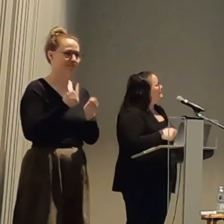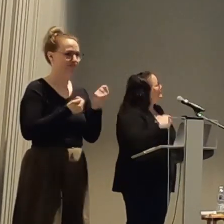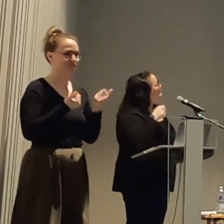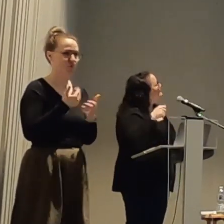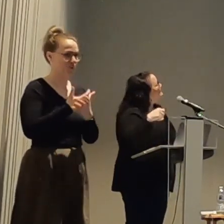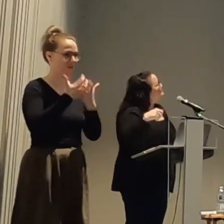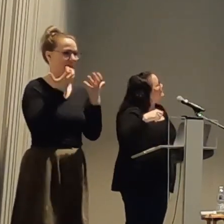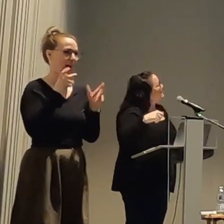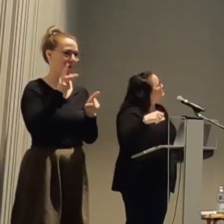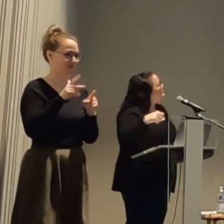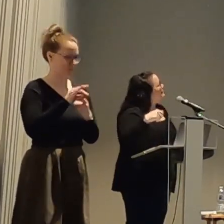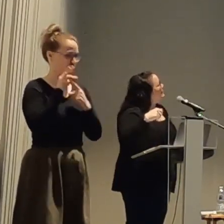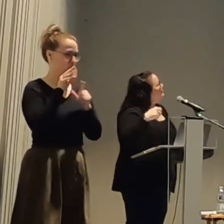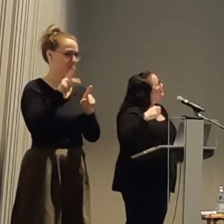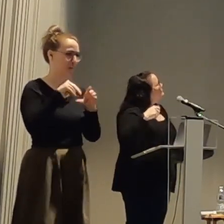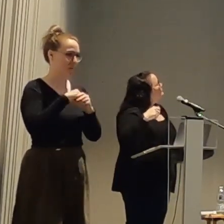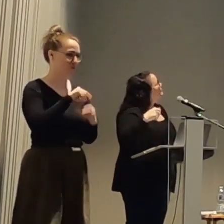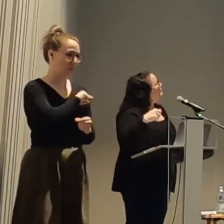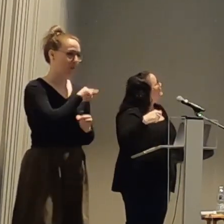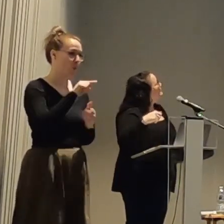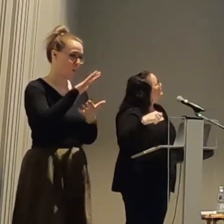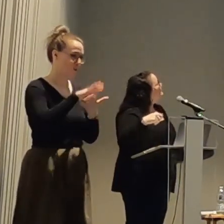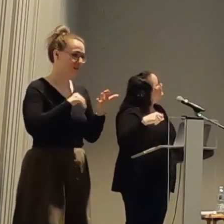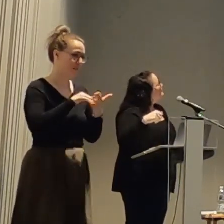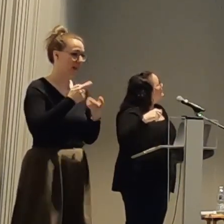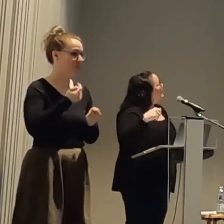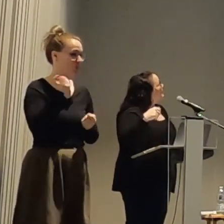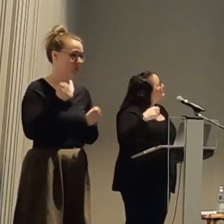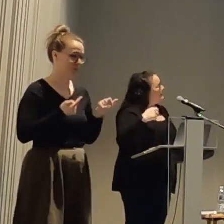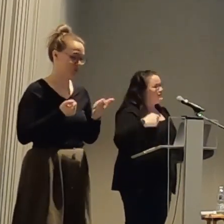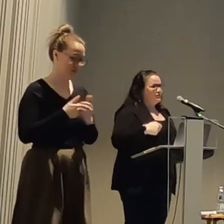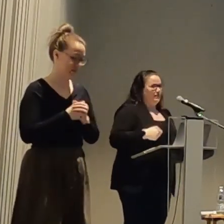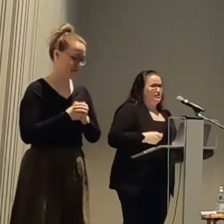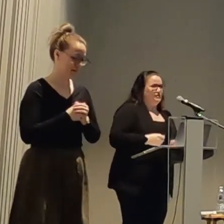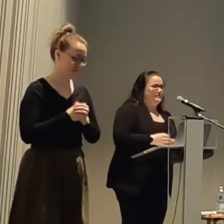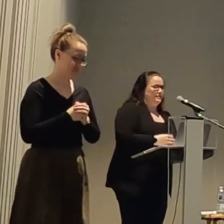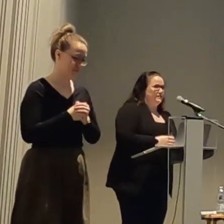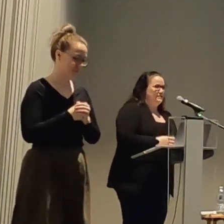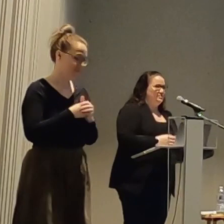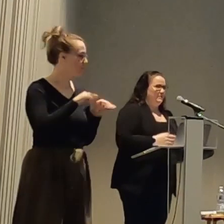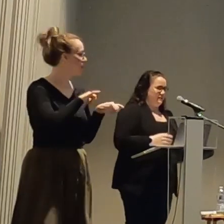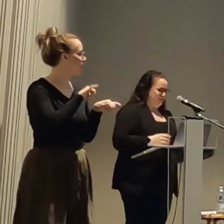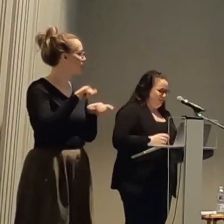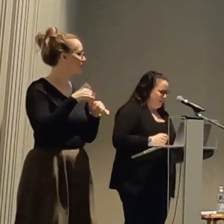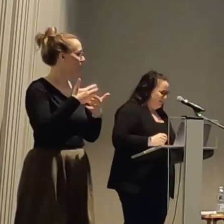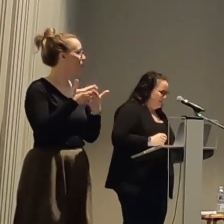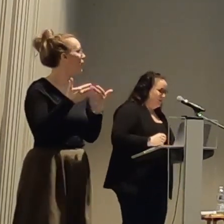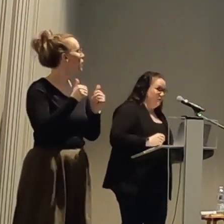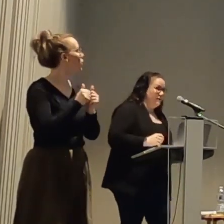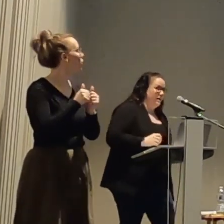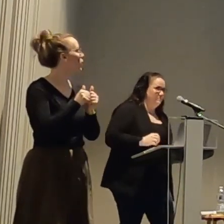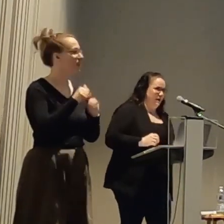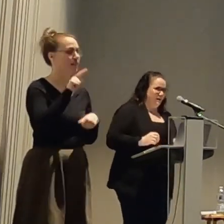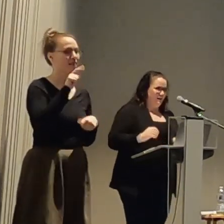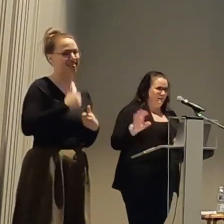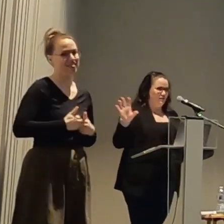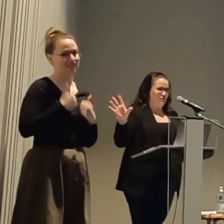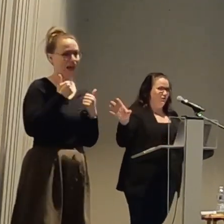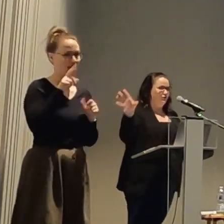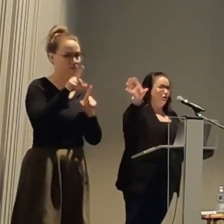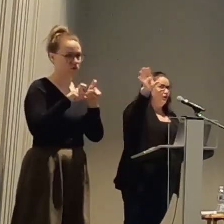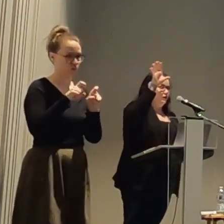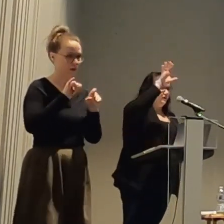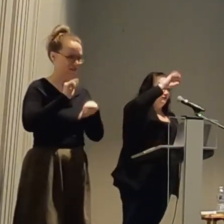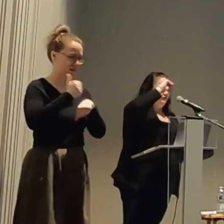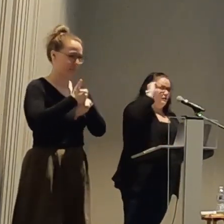this painting. Same thing with Life's Questions here. This is based on a Gauguin painting that's